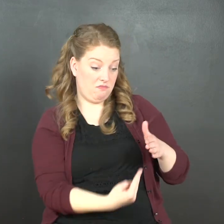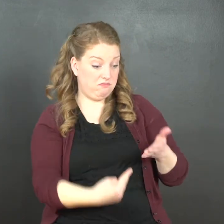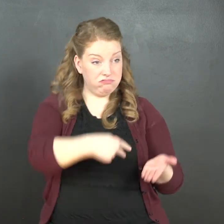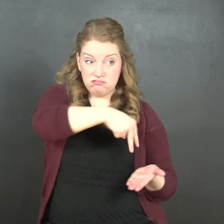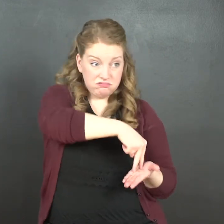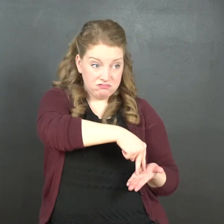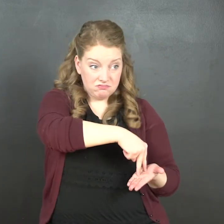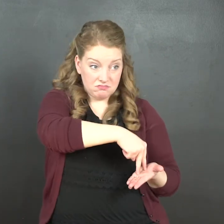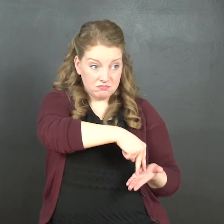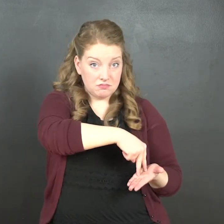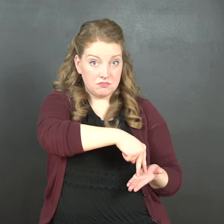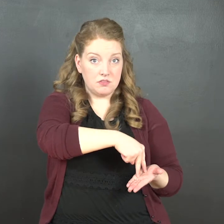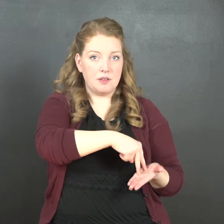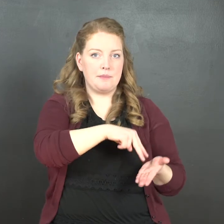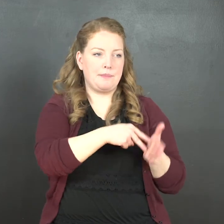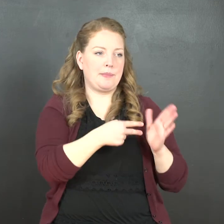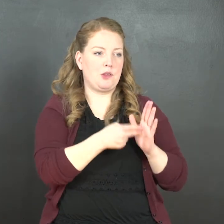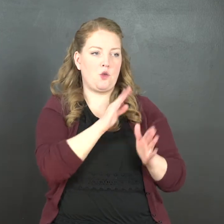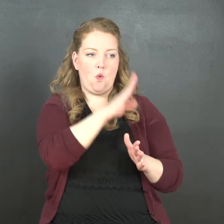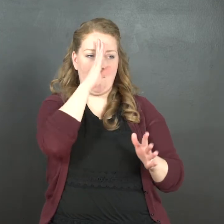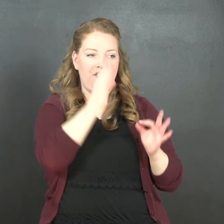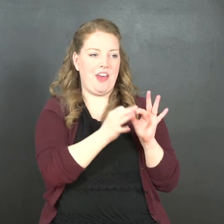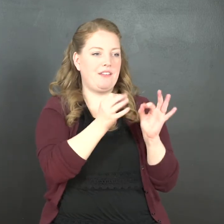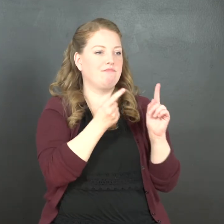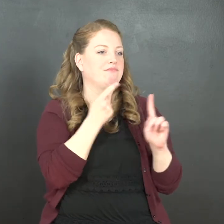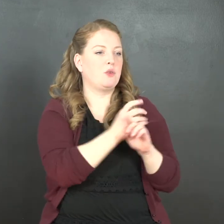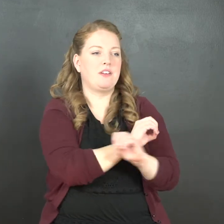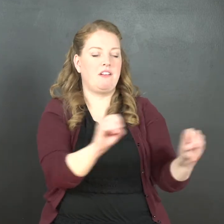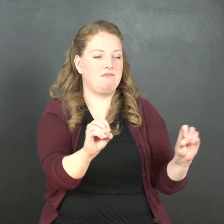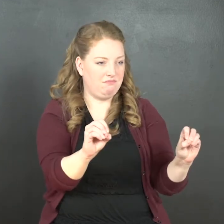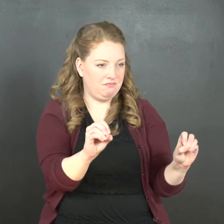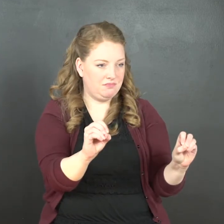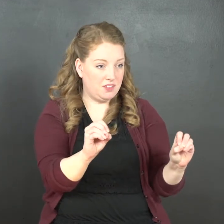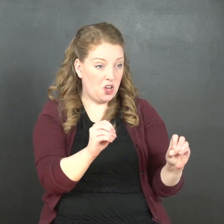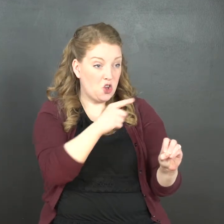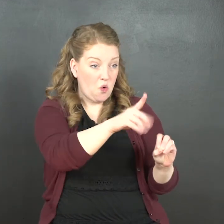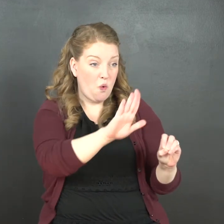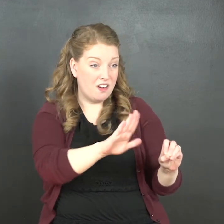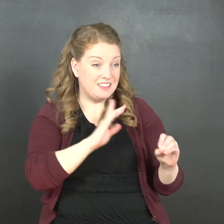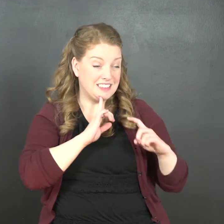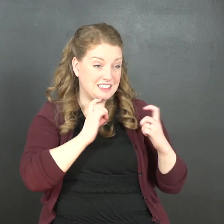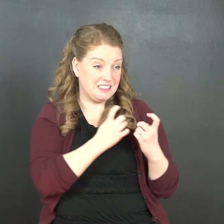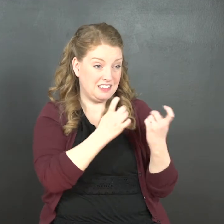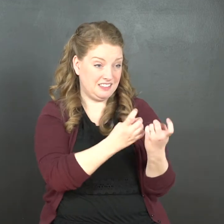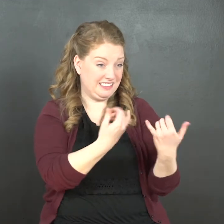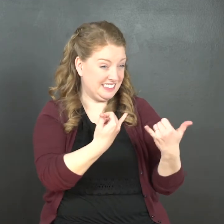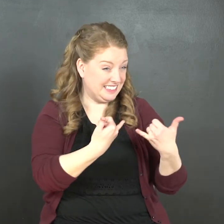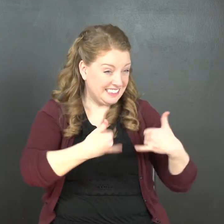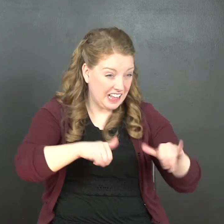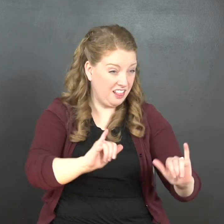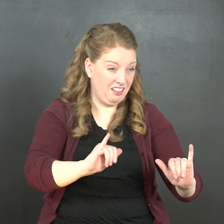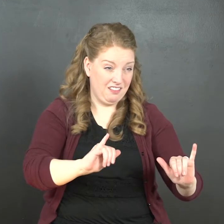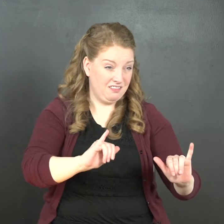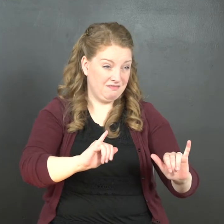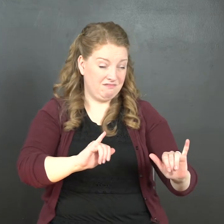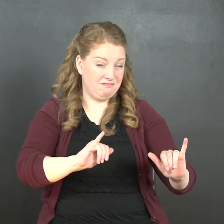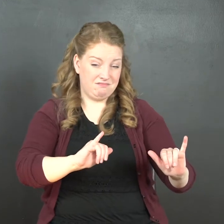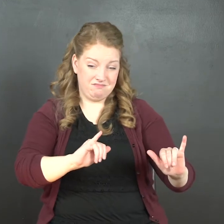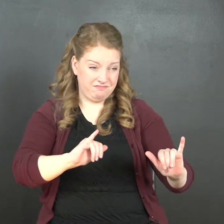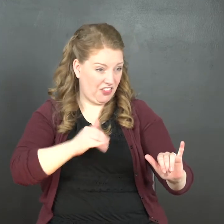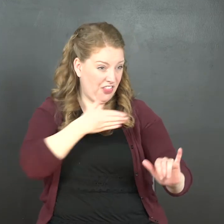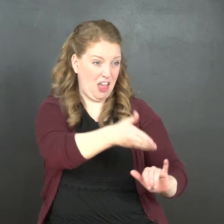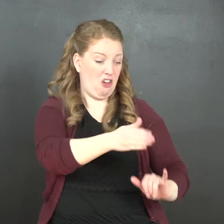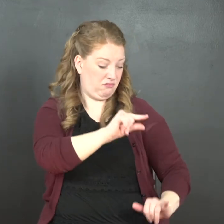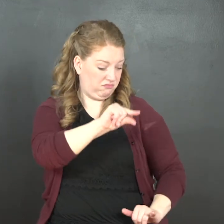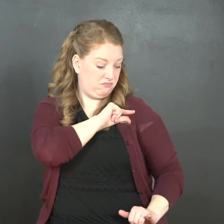says, again, your faith, it's meaningless. You are still in your sins, and you're still bearing the guilt and the weight and the shame